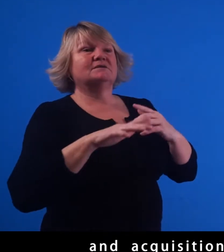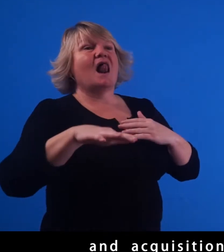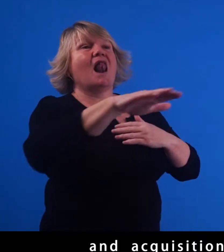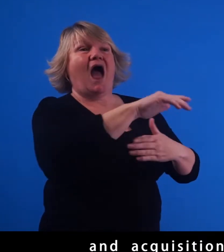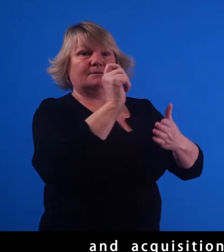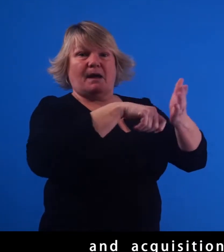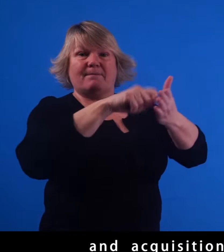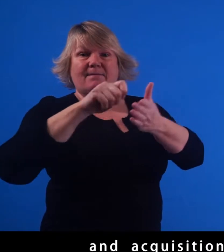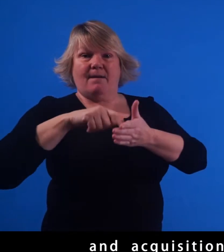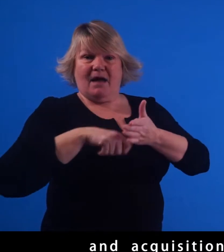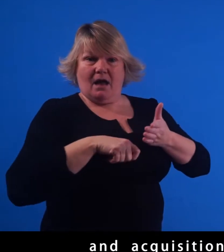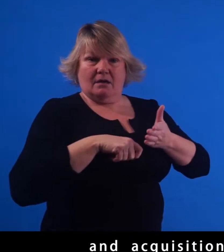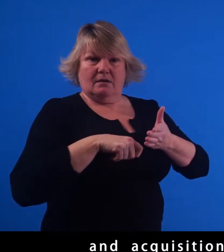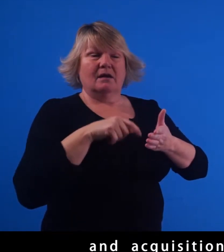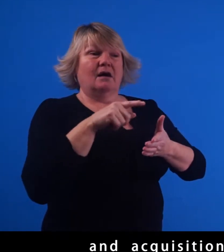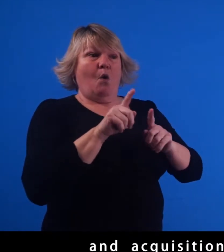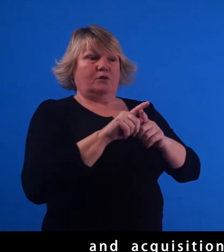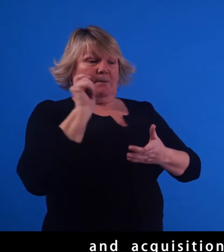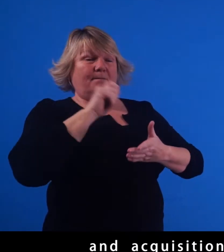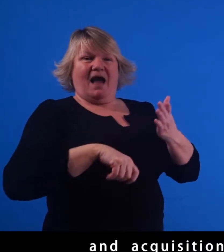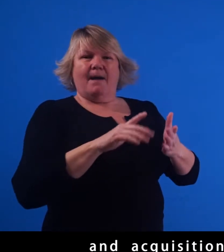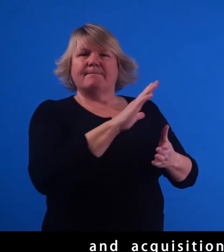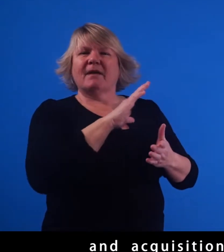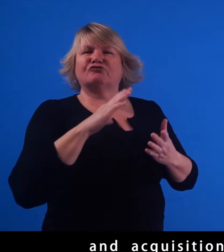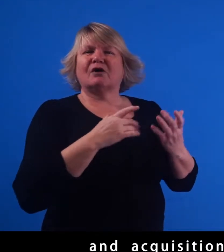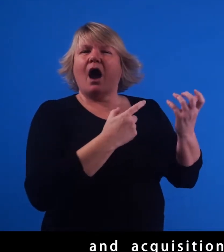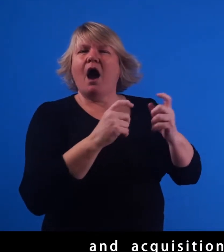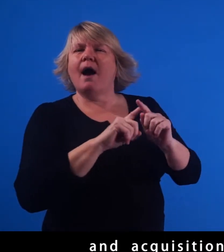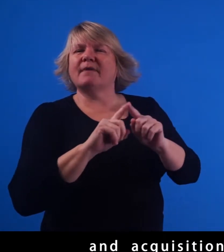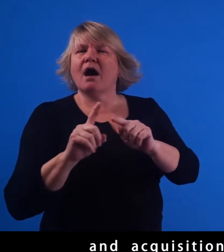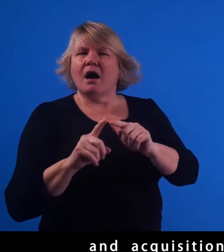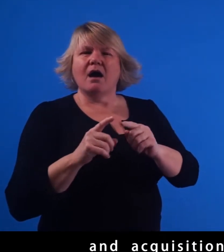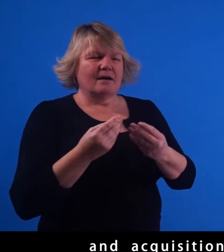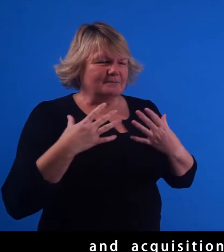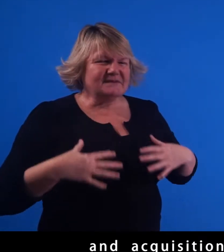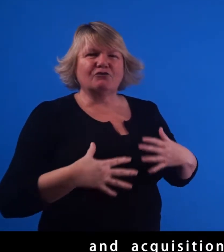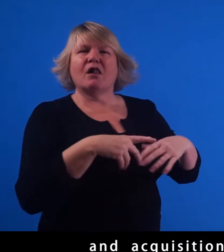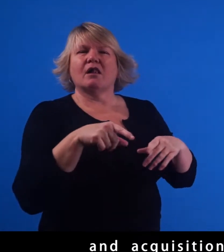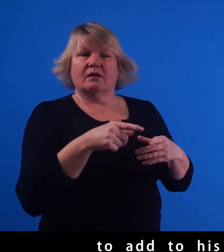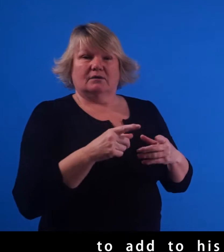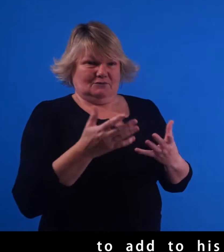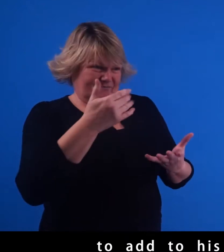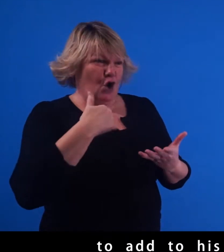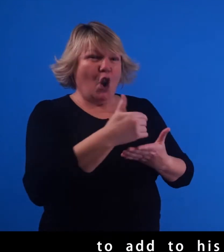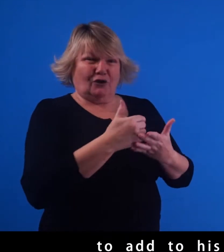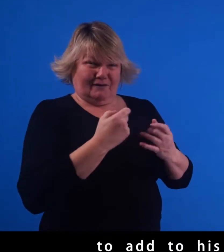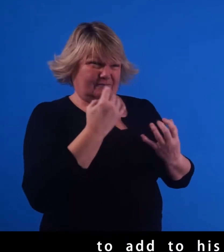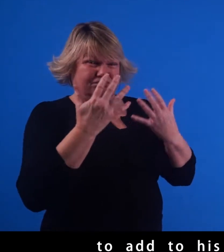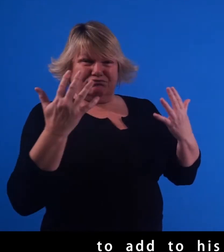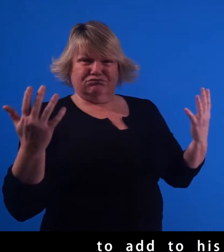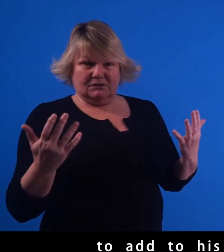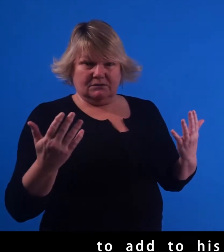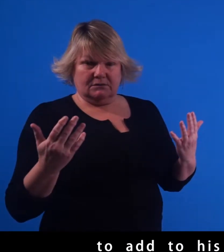and acquisition of surrounding land, and the purchase of military armour and weapons to add to his